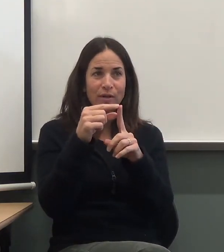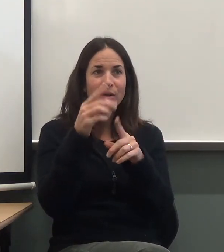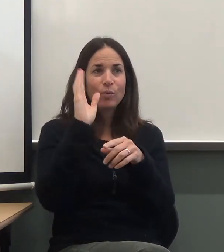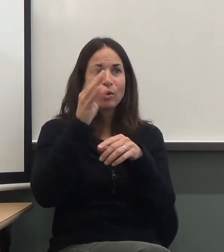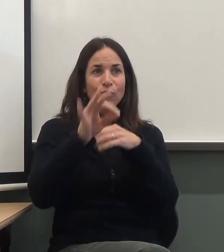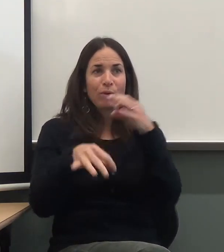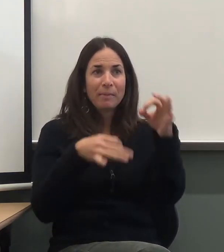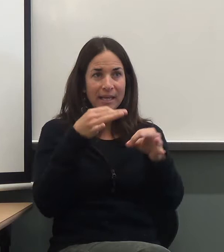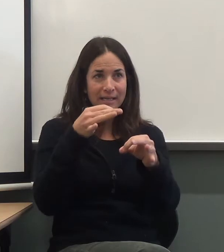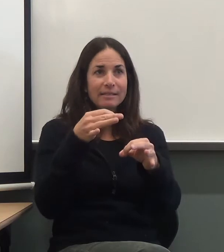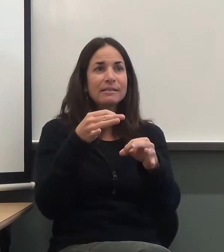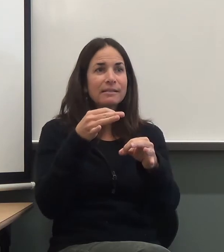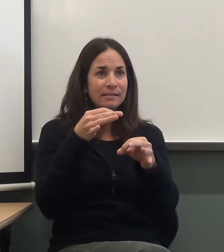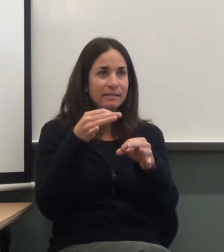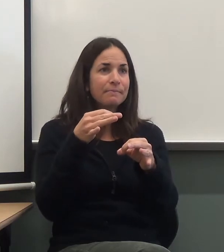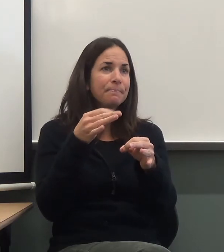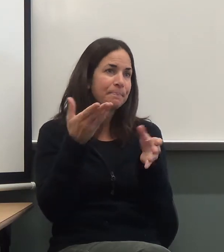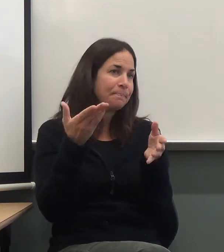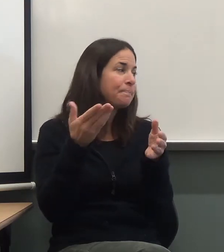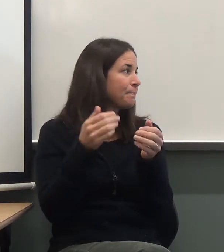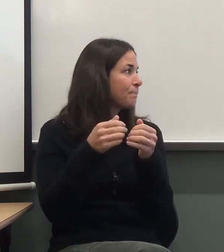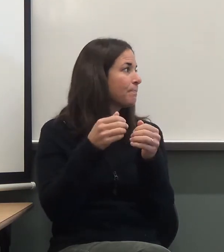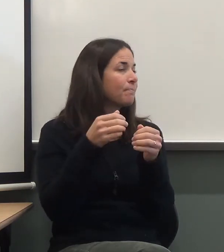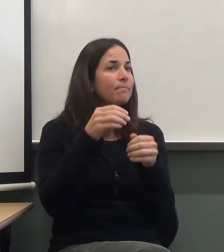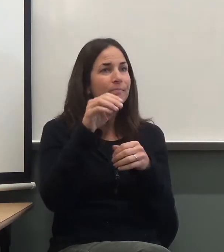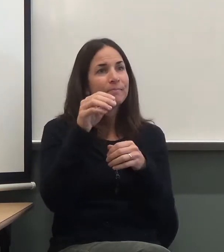replaces The main noun. a noun.